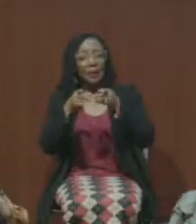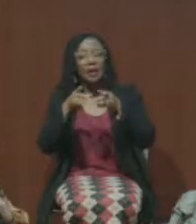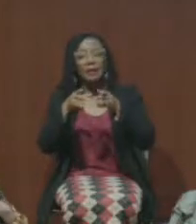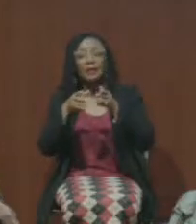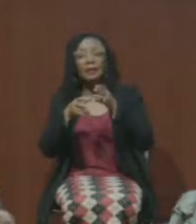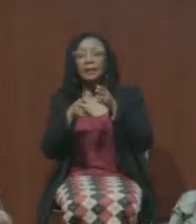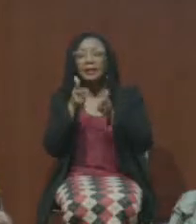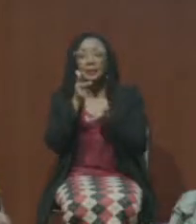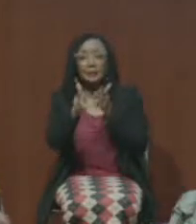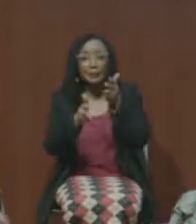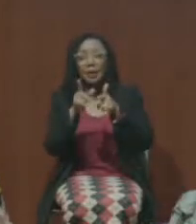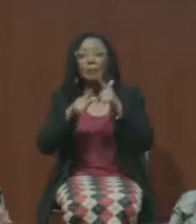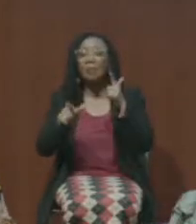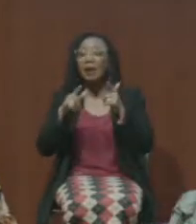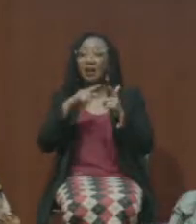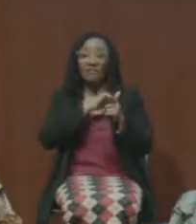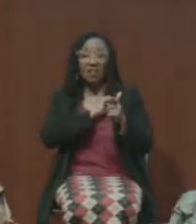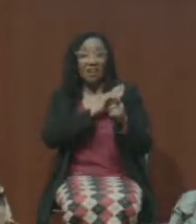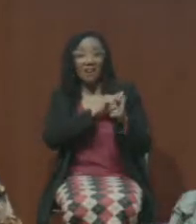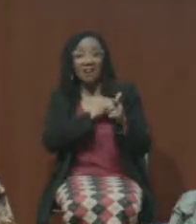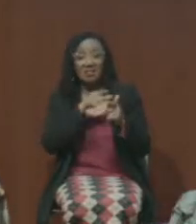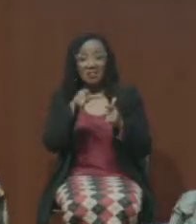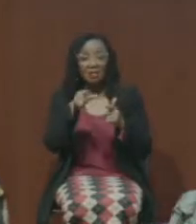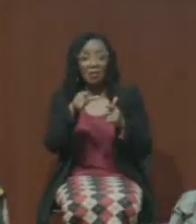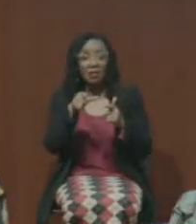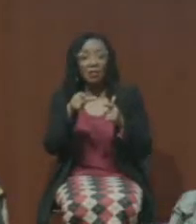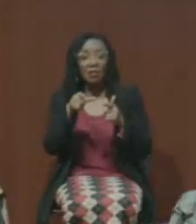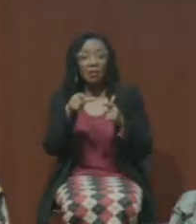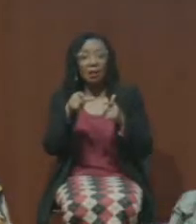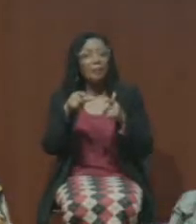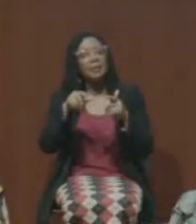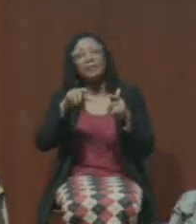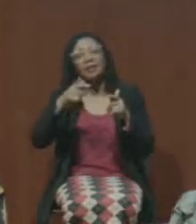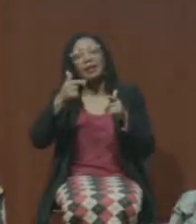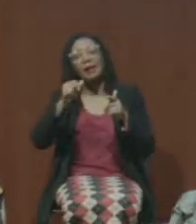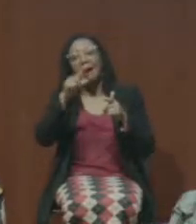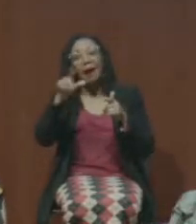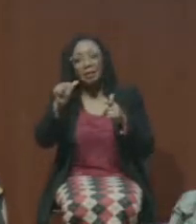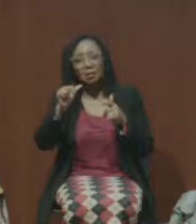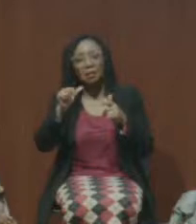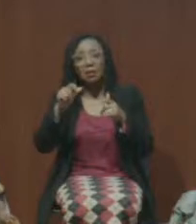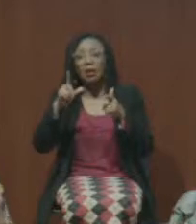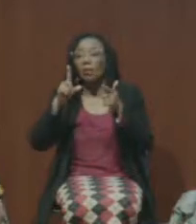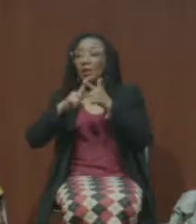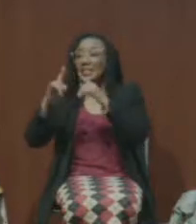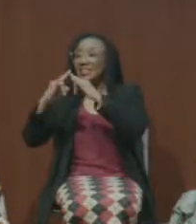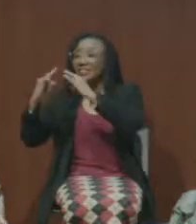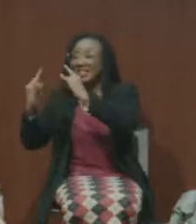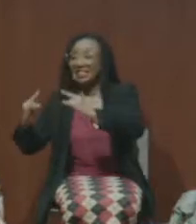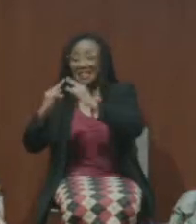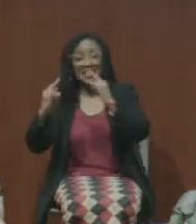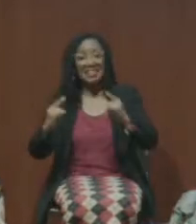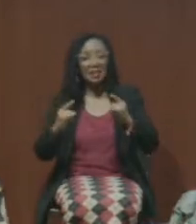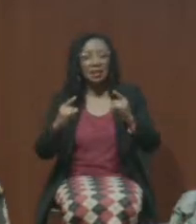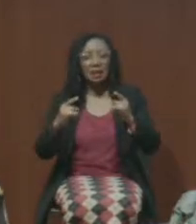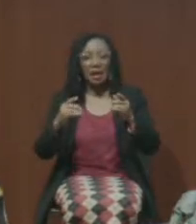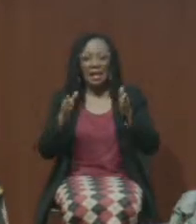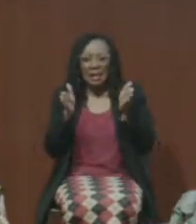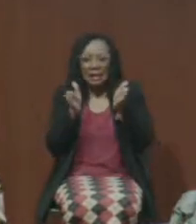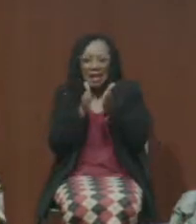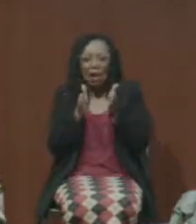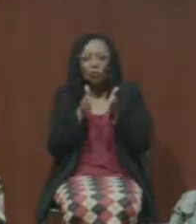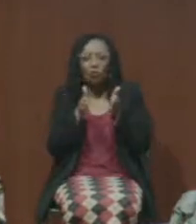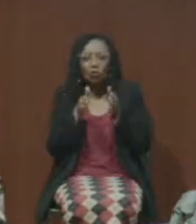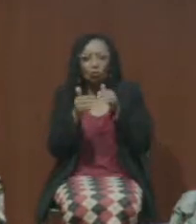In the east of Gaza, where there is a concentration of camps, it's very narrow streets,